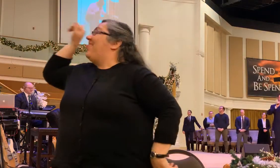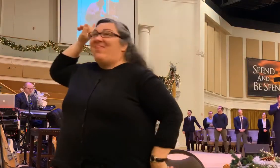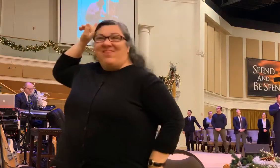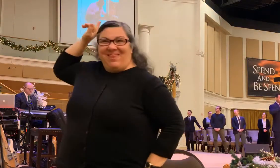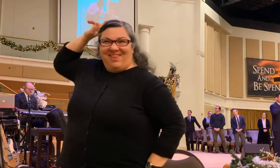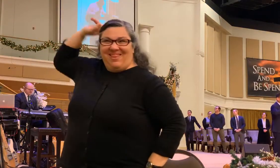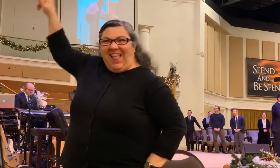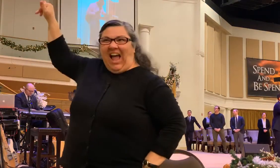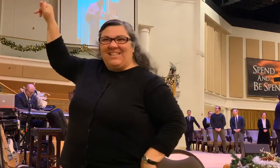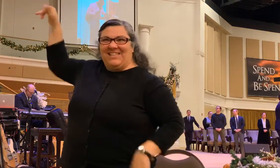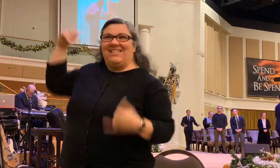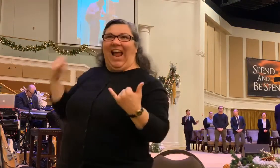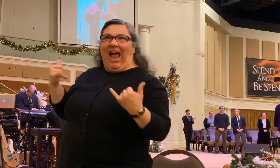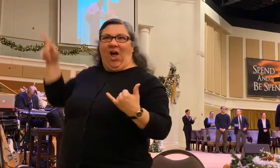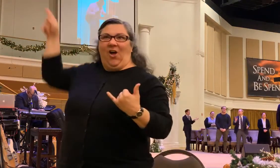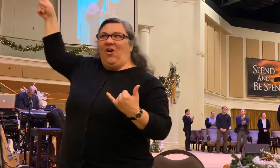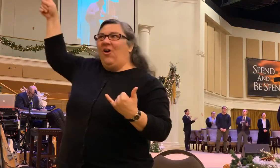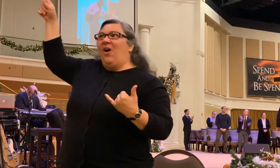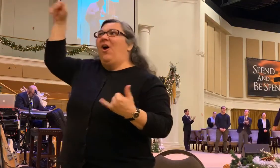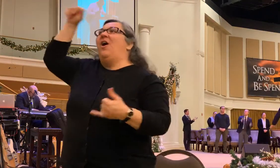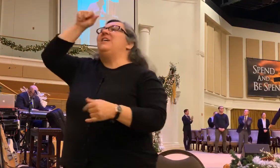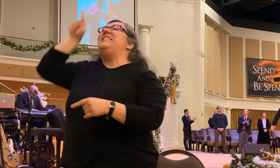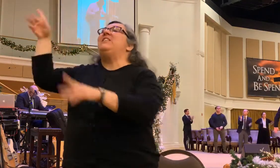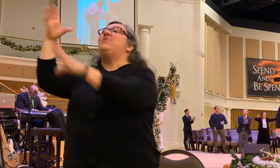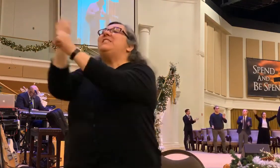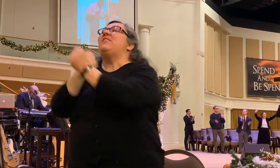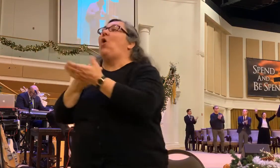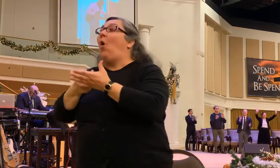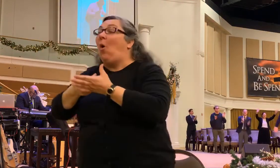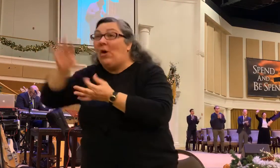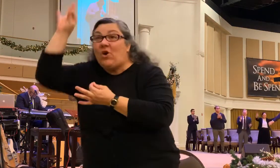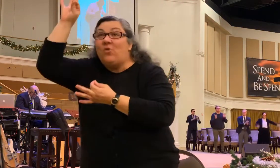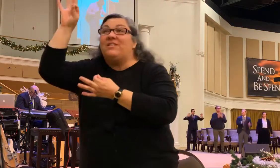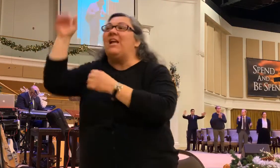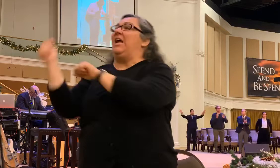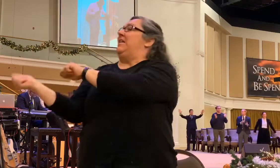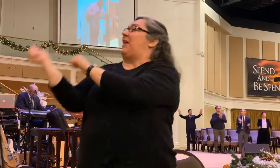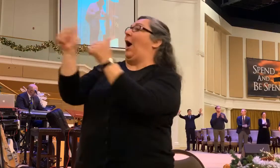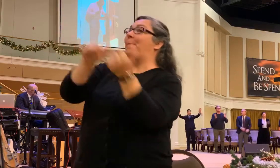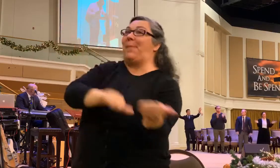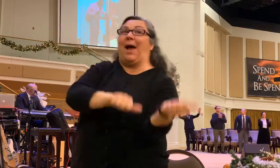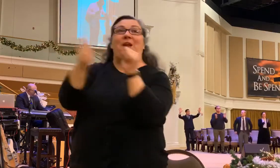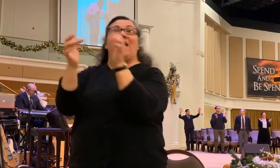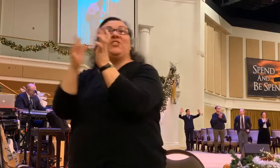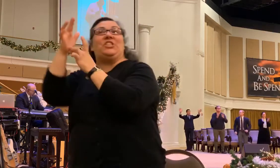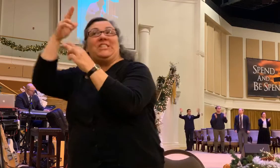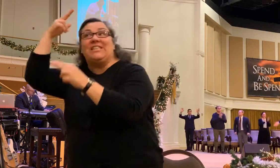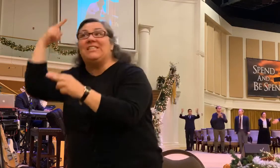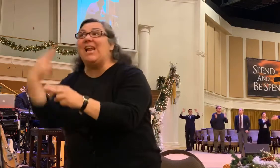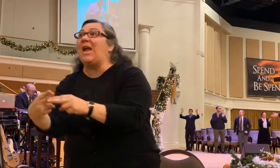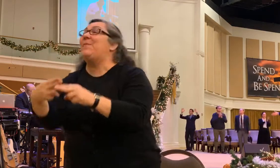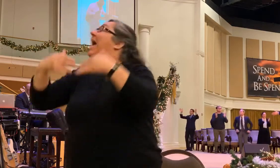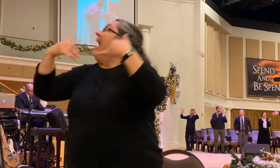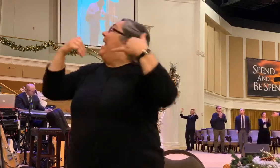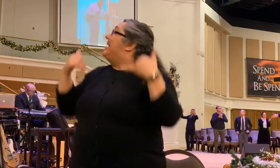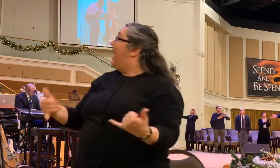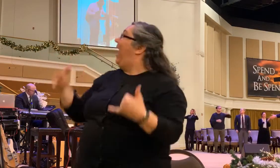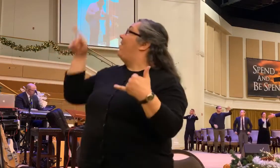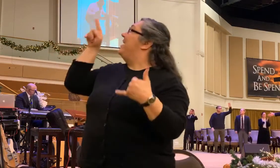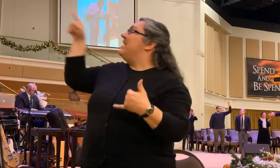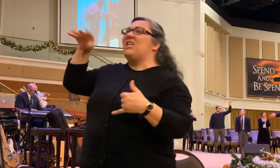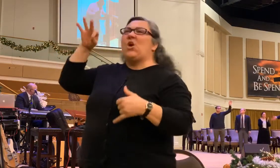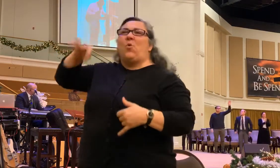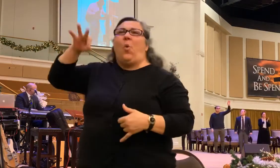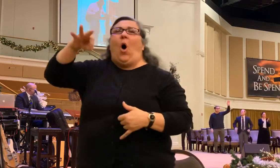That's the next picture, because Brother Edson got the Holy Ghost, he got baptized in Jesus' name, and now he walks the